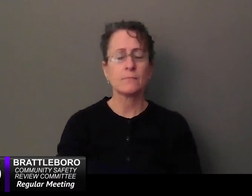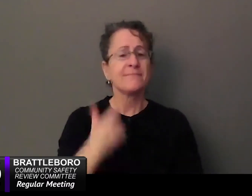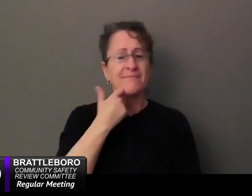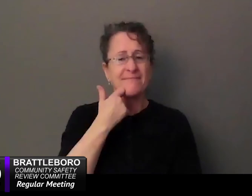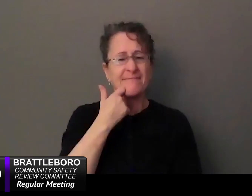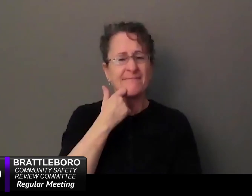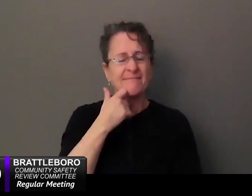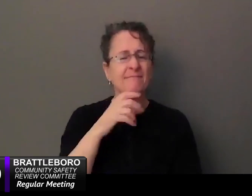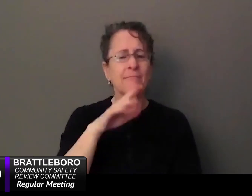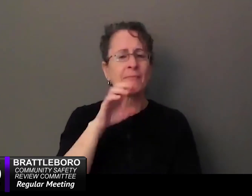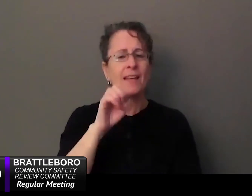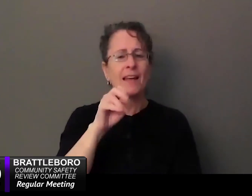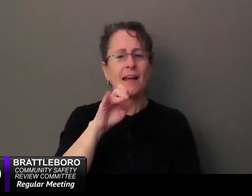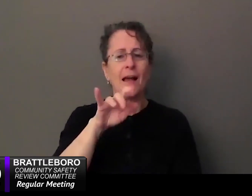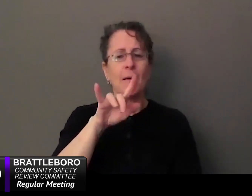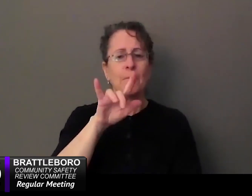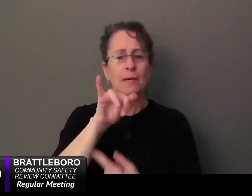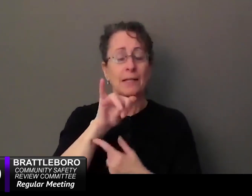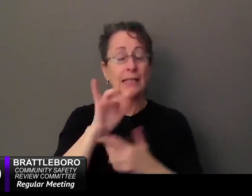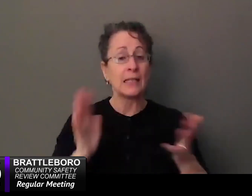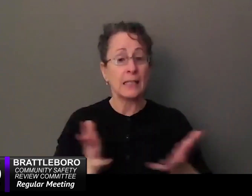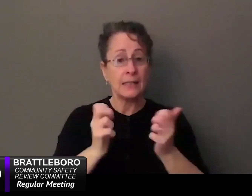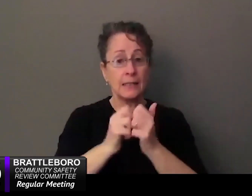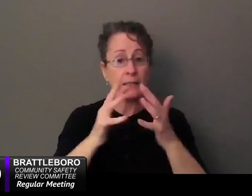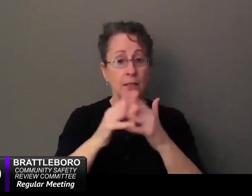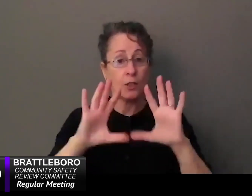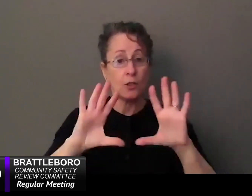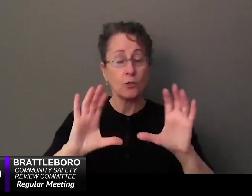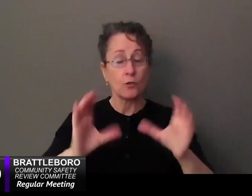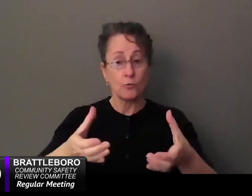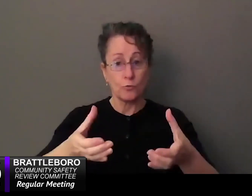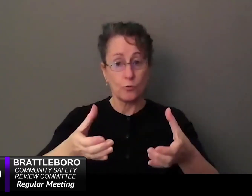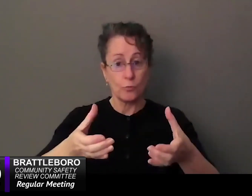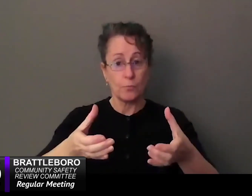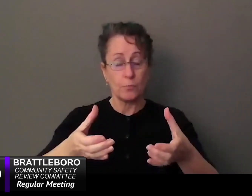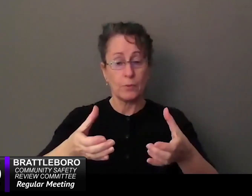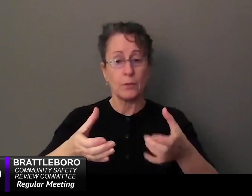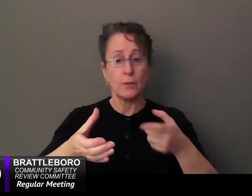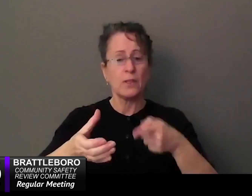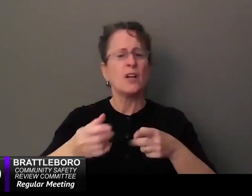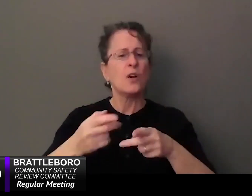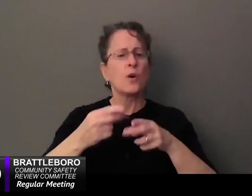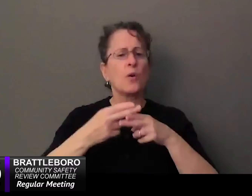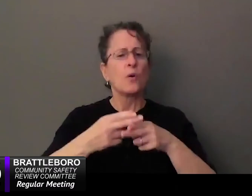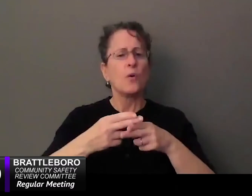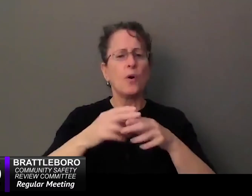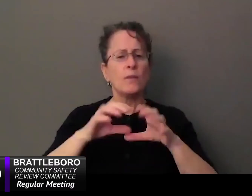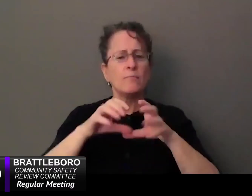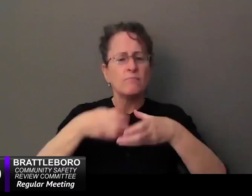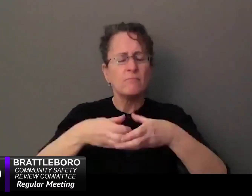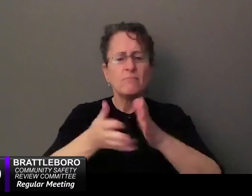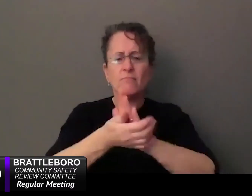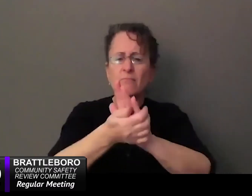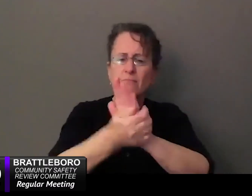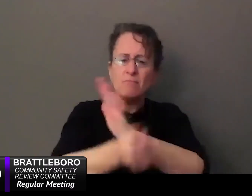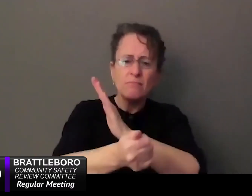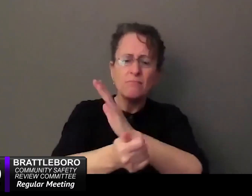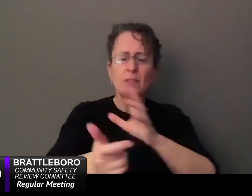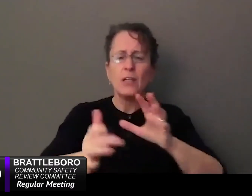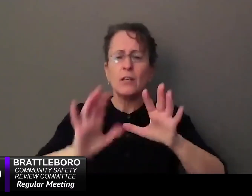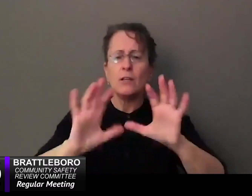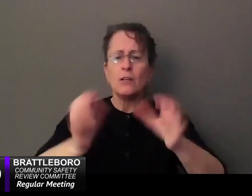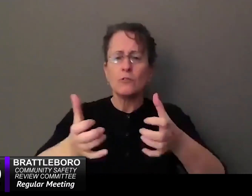helped foster, which was the Core Experts Group, later Collaborative